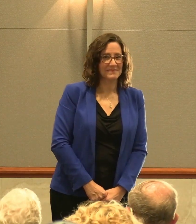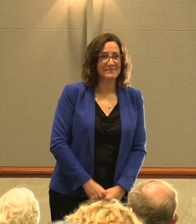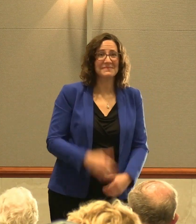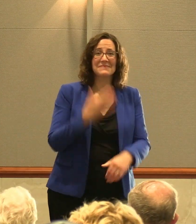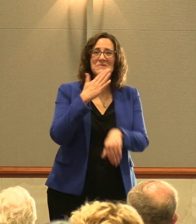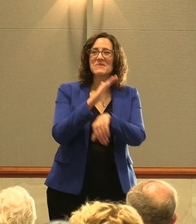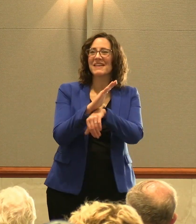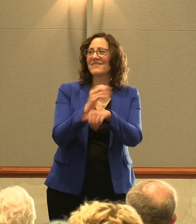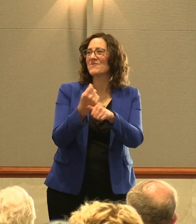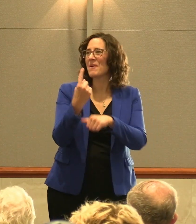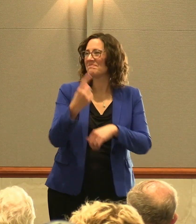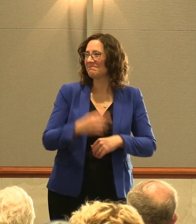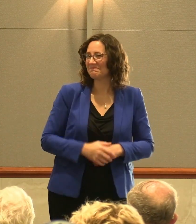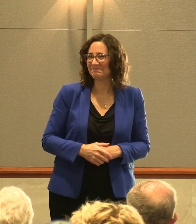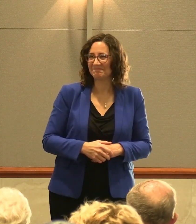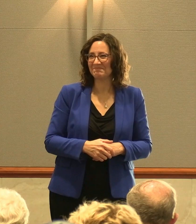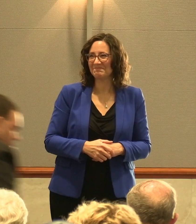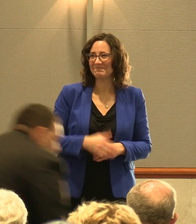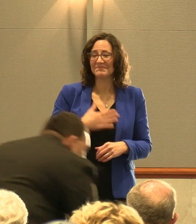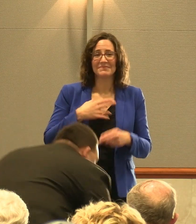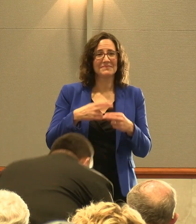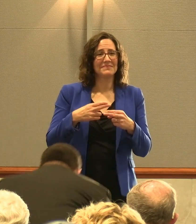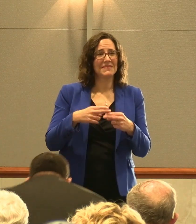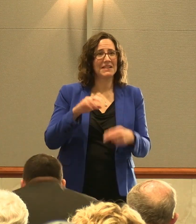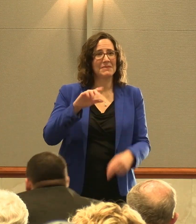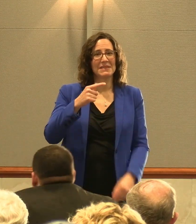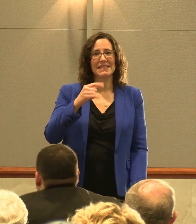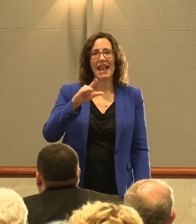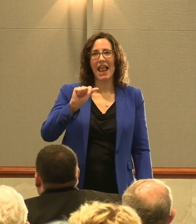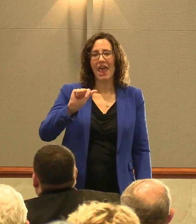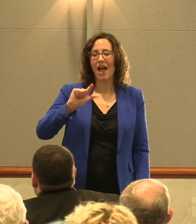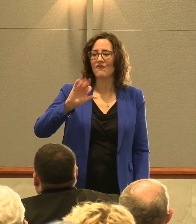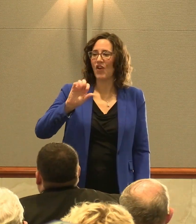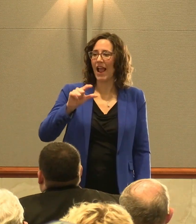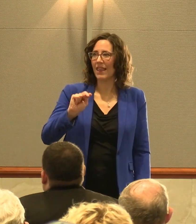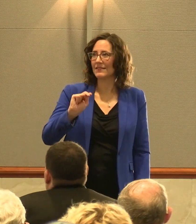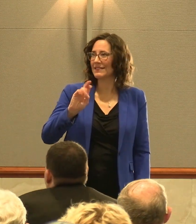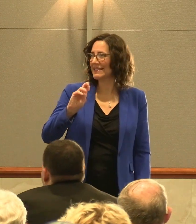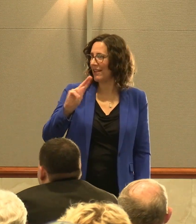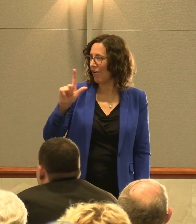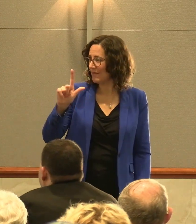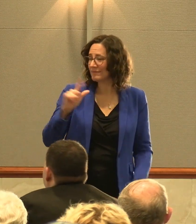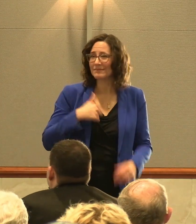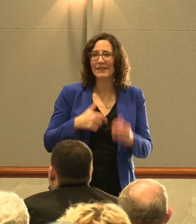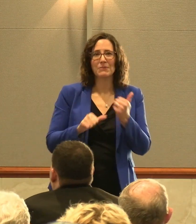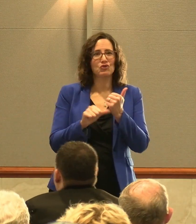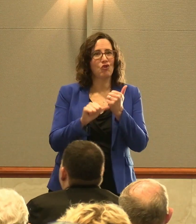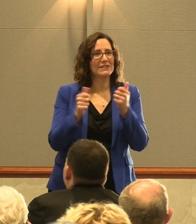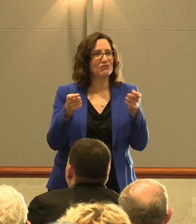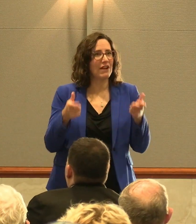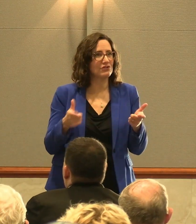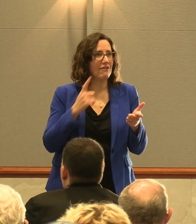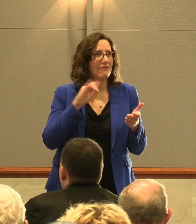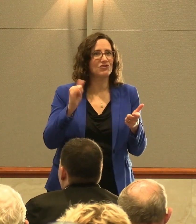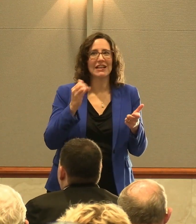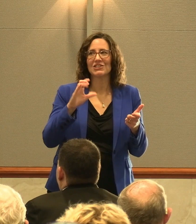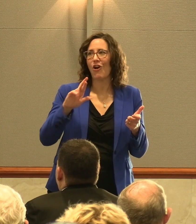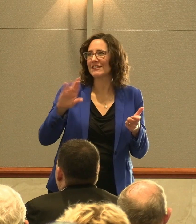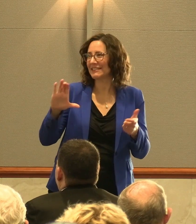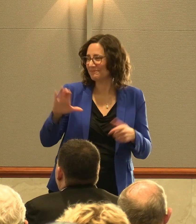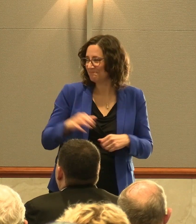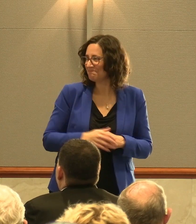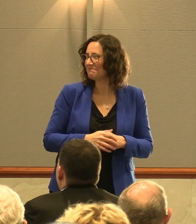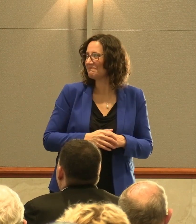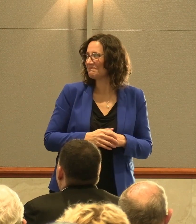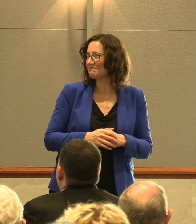Good evening, everybody. My name is Gila Franklin Siegel. I'm the Associate Director of the